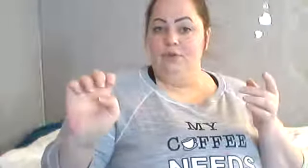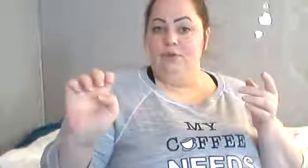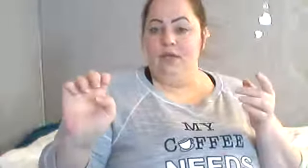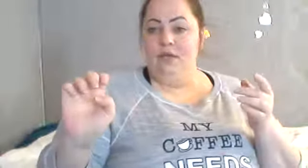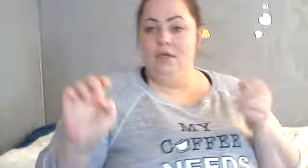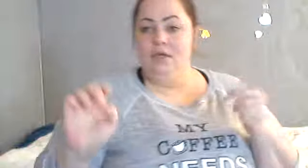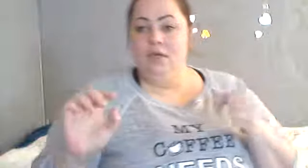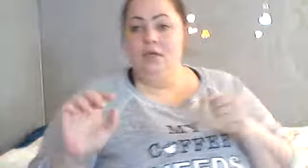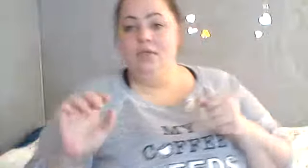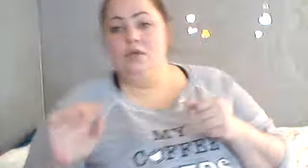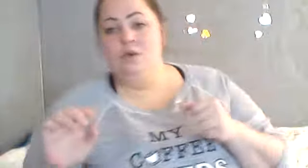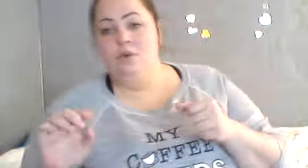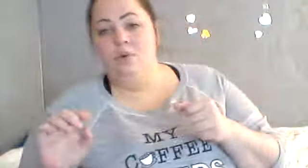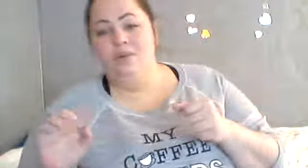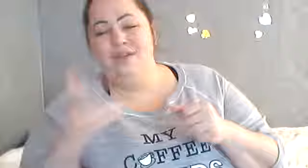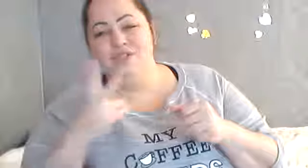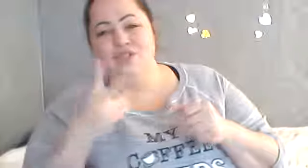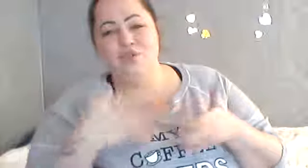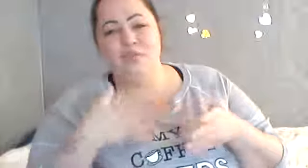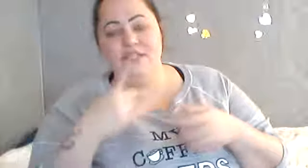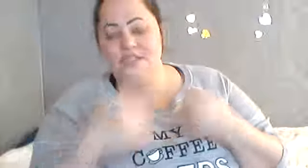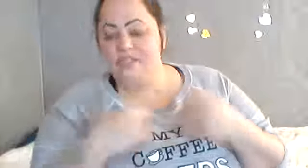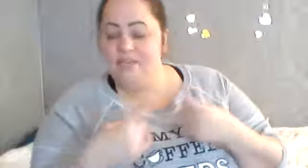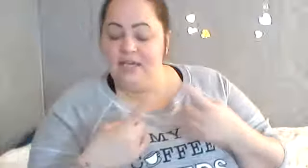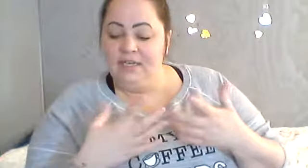Earthquake. So there's two ways to sign it.